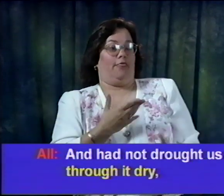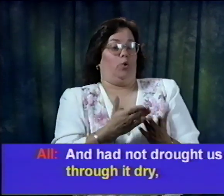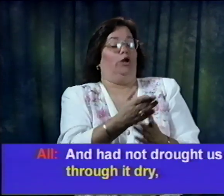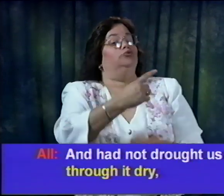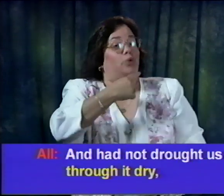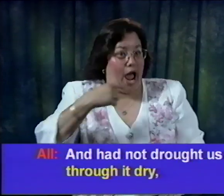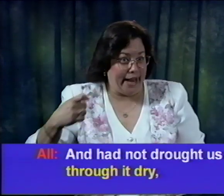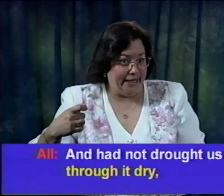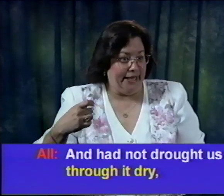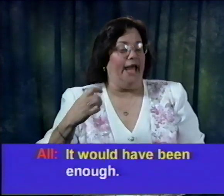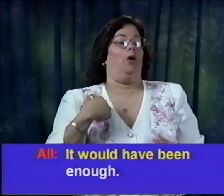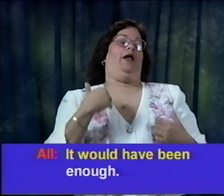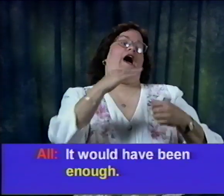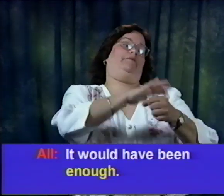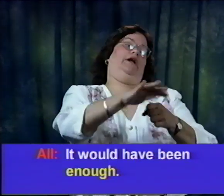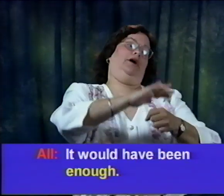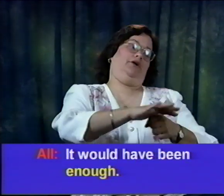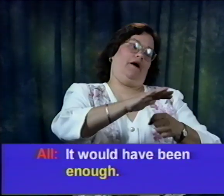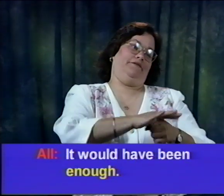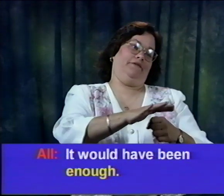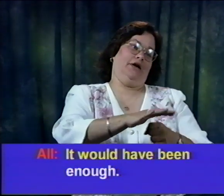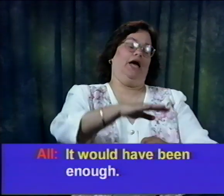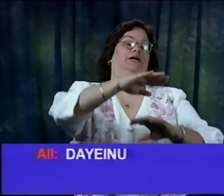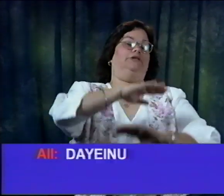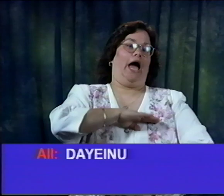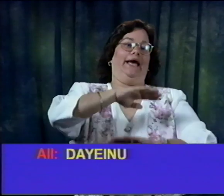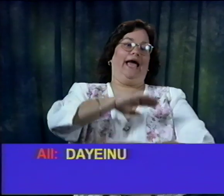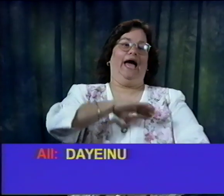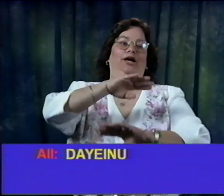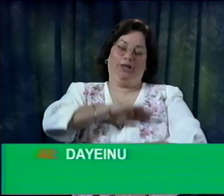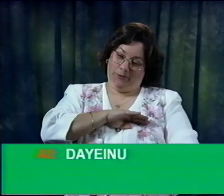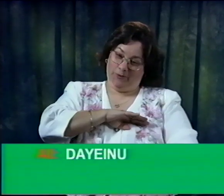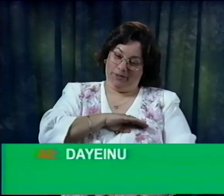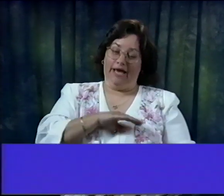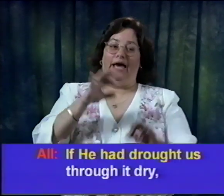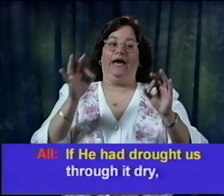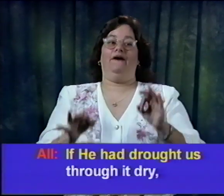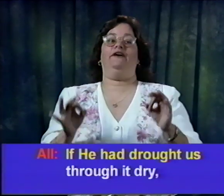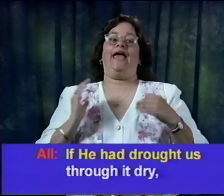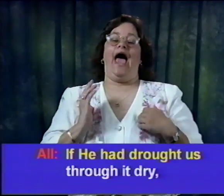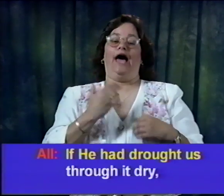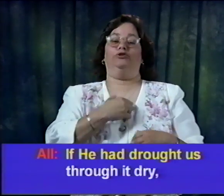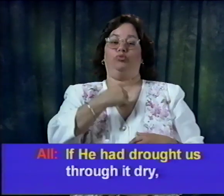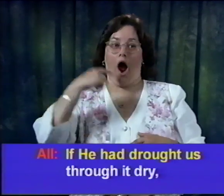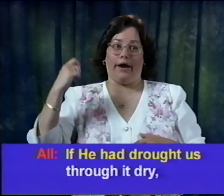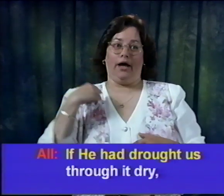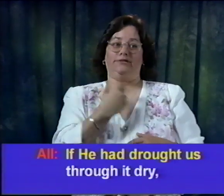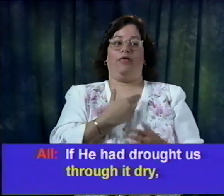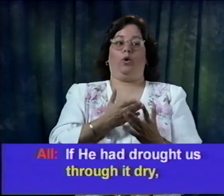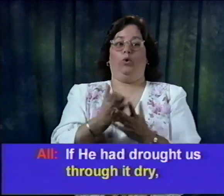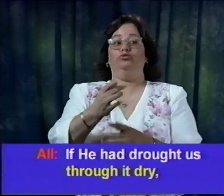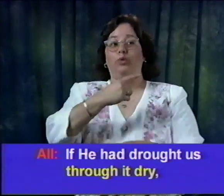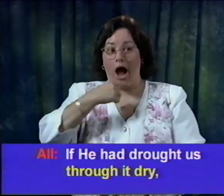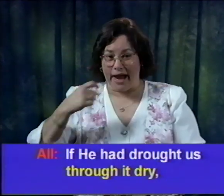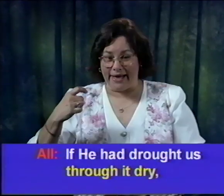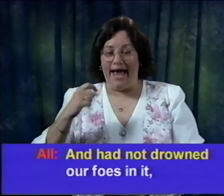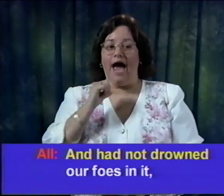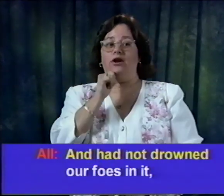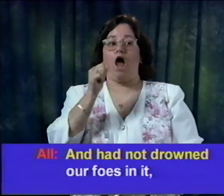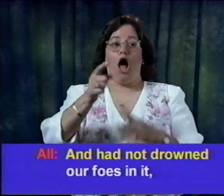drowned us through it dry, it would have been enough. Dayenu. If he had drowned us through it dry and